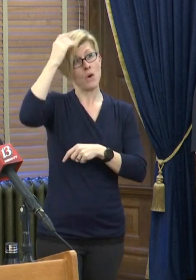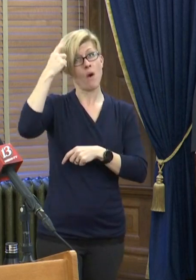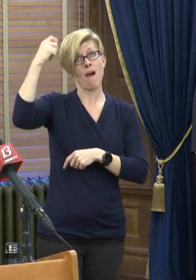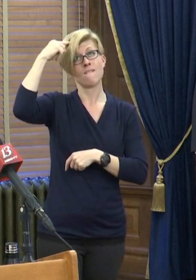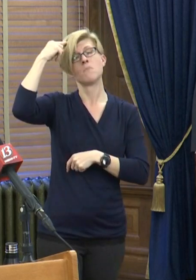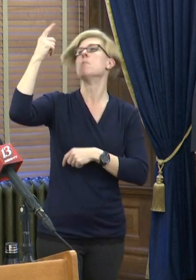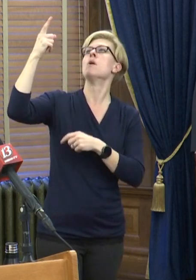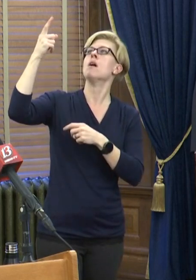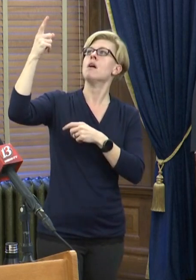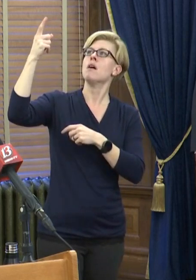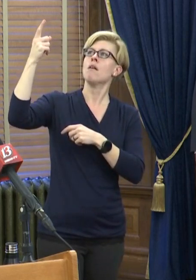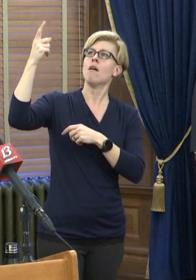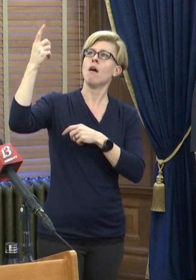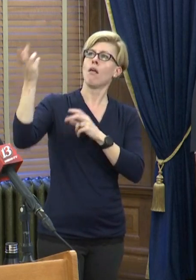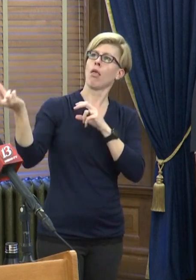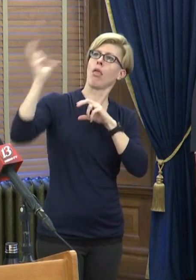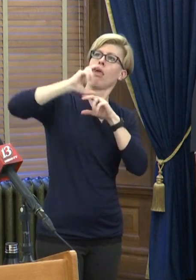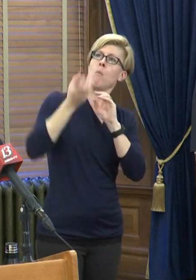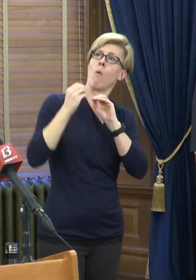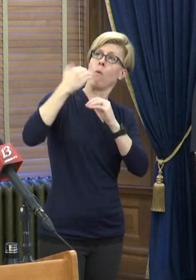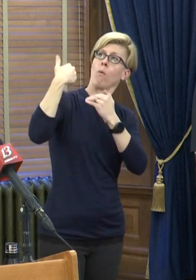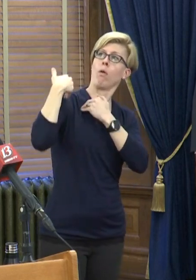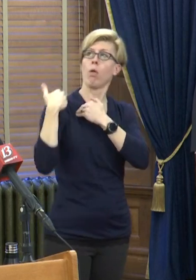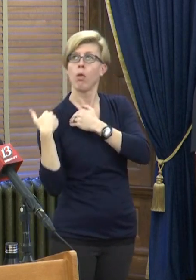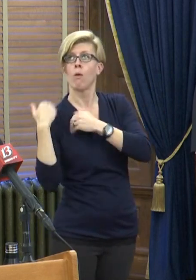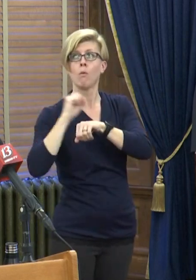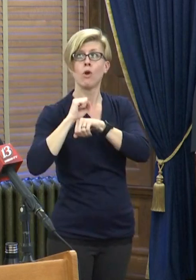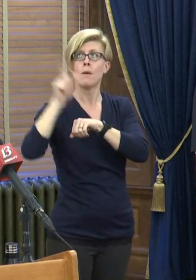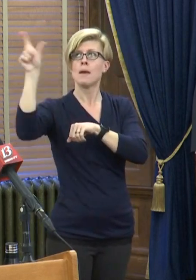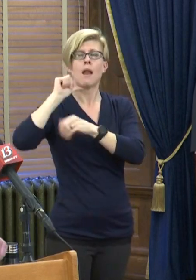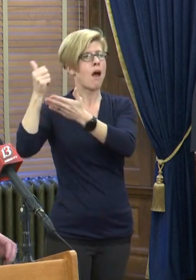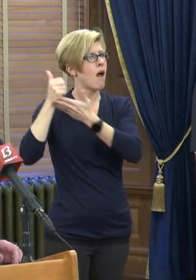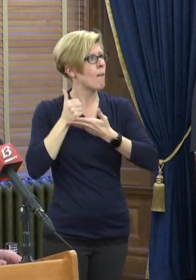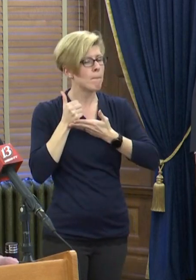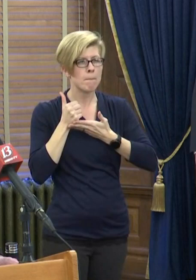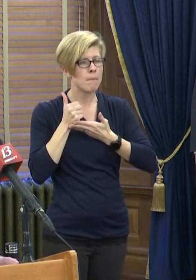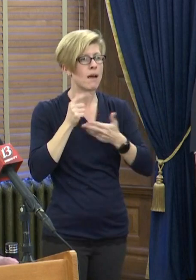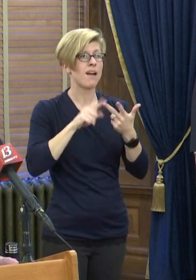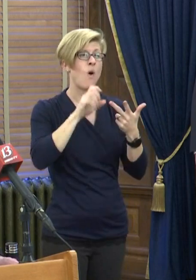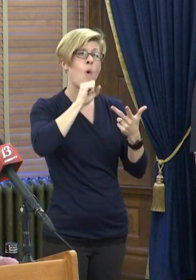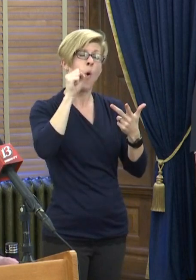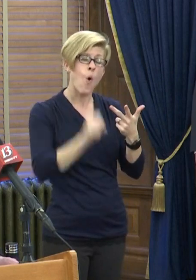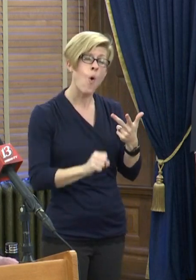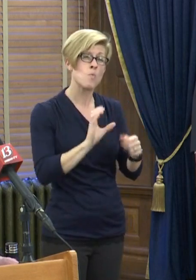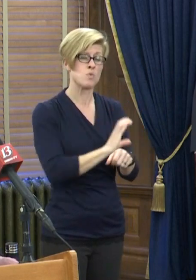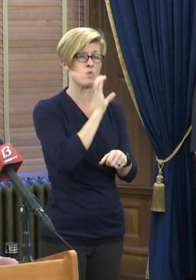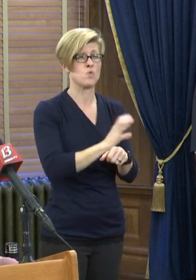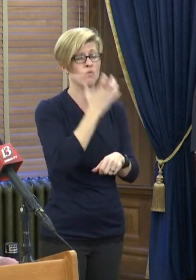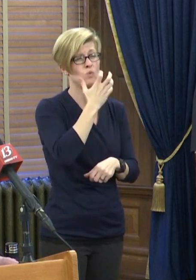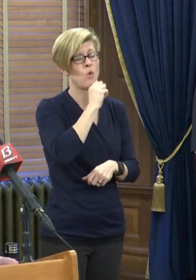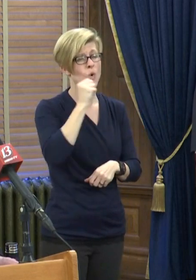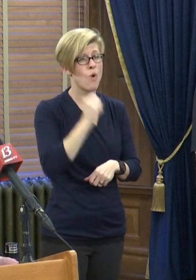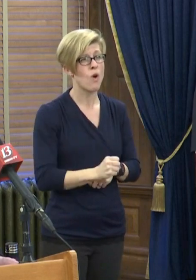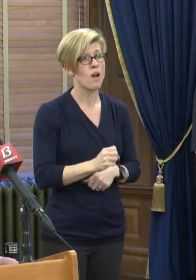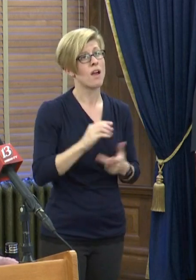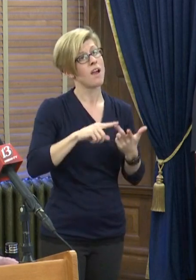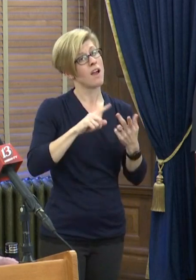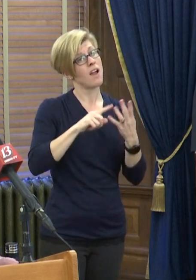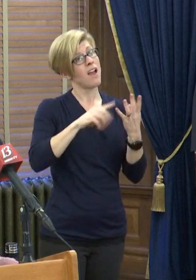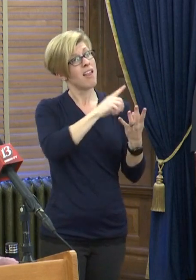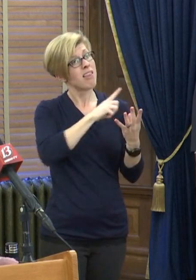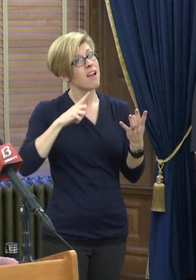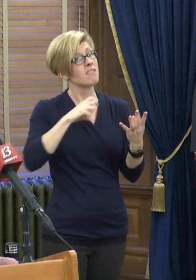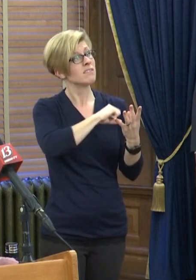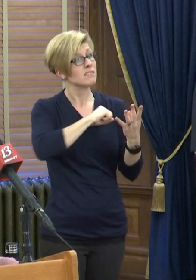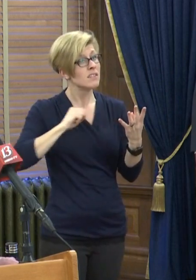of coordination and help, Stone Age computer technology, and lawmakers who, in spite of